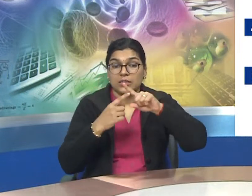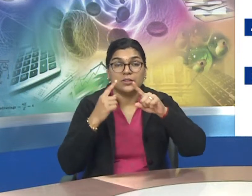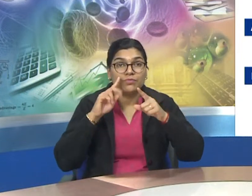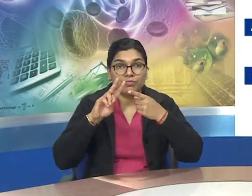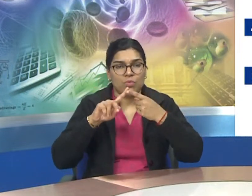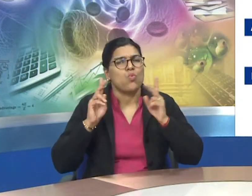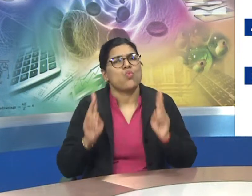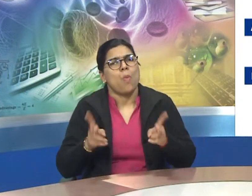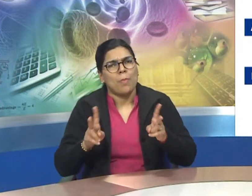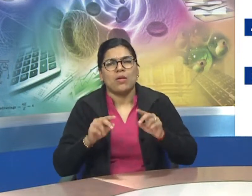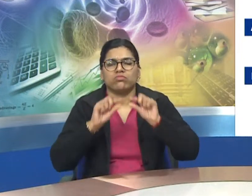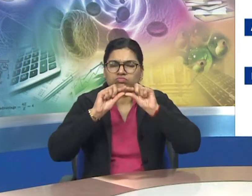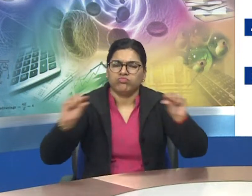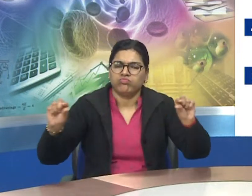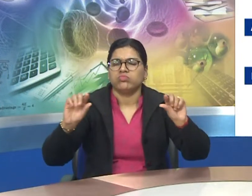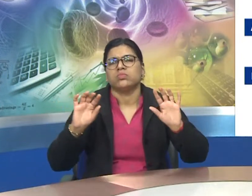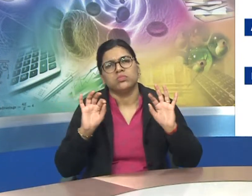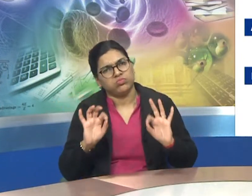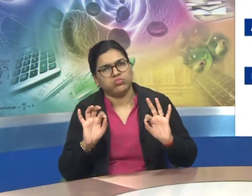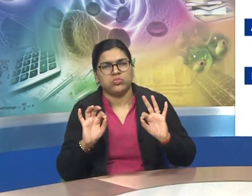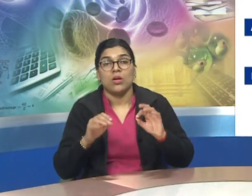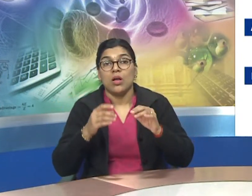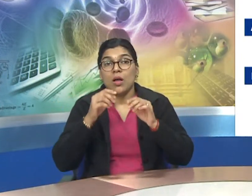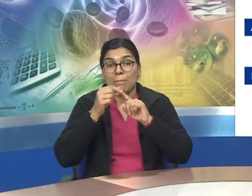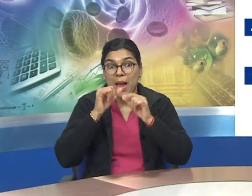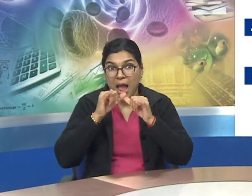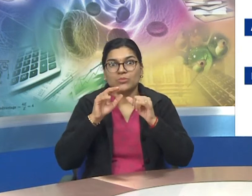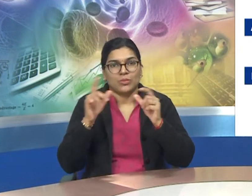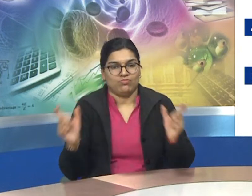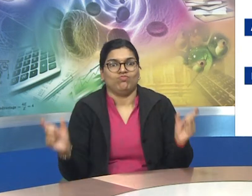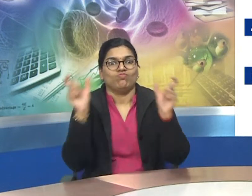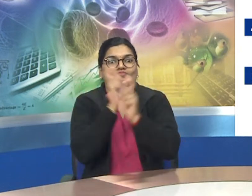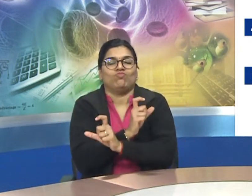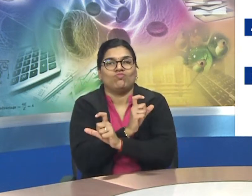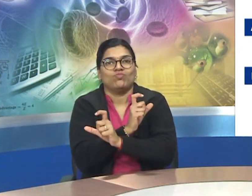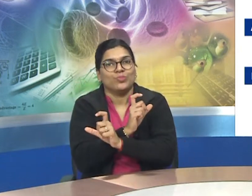statement. Active is the general statement which we use normally.